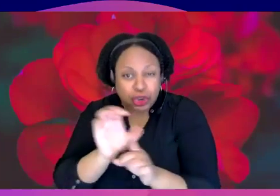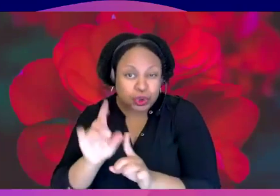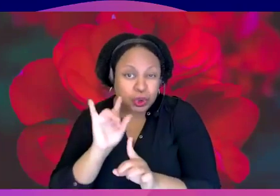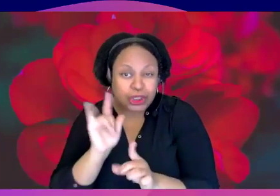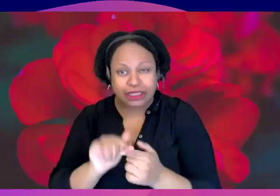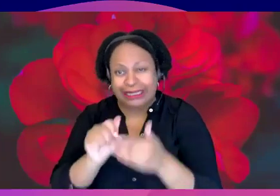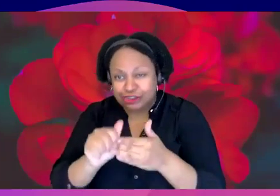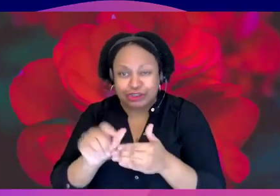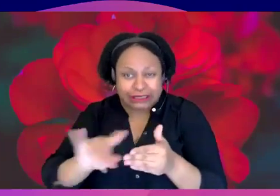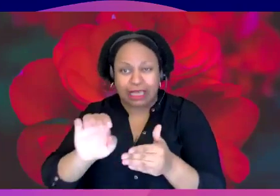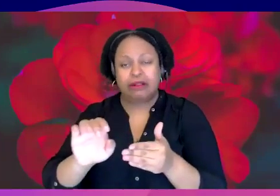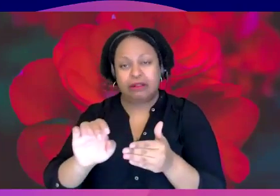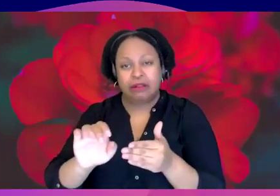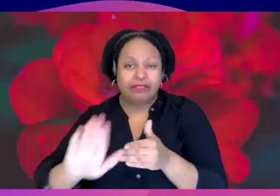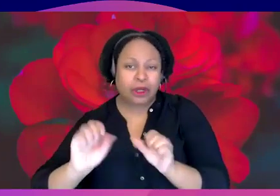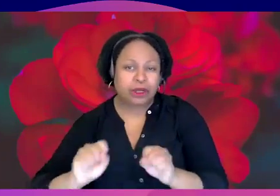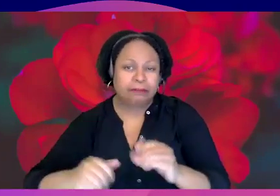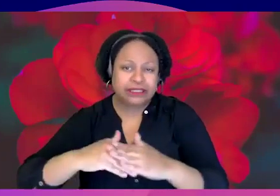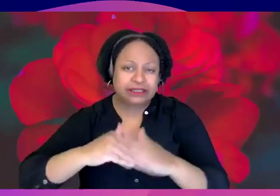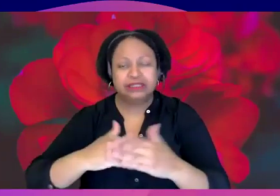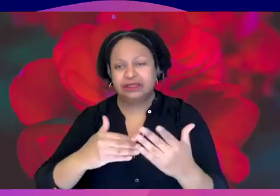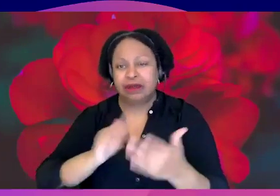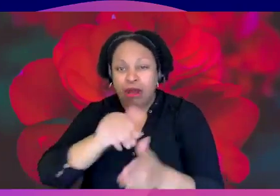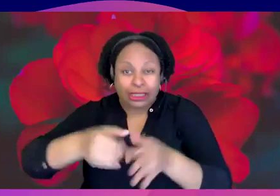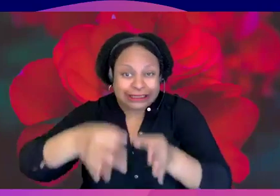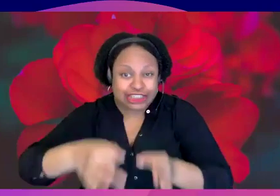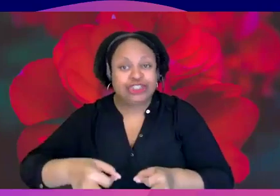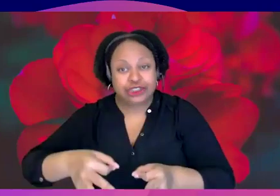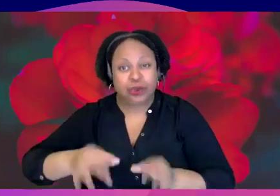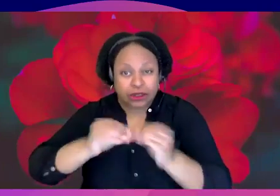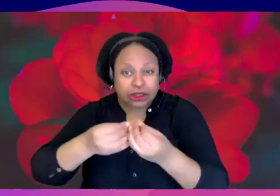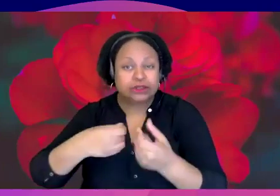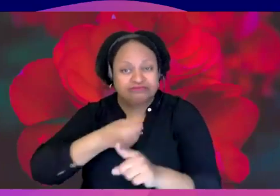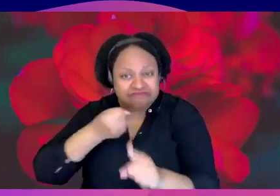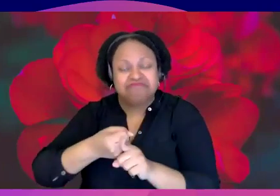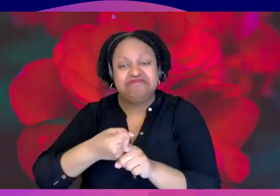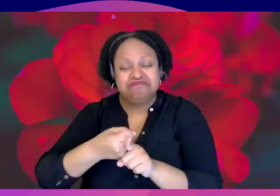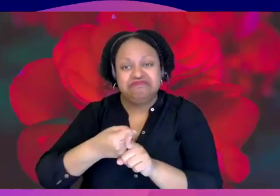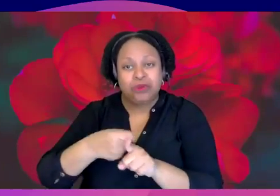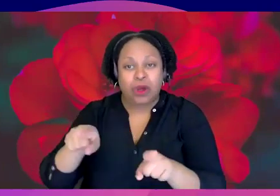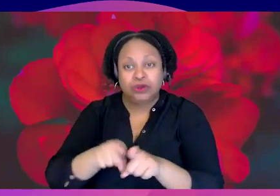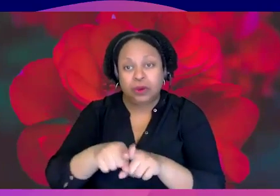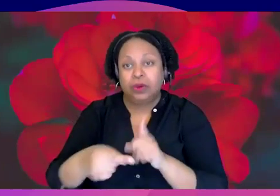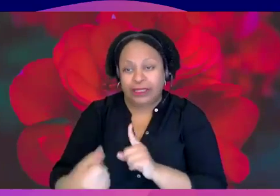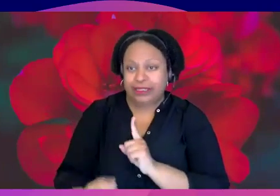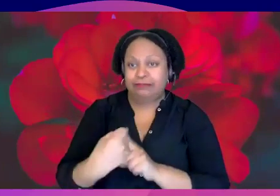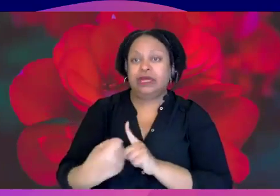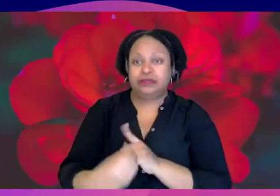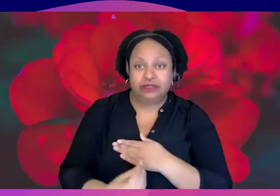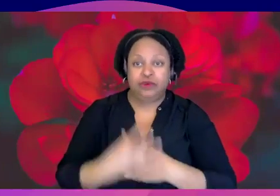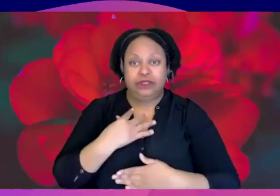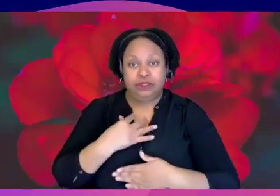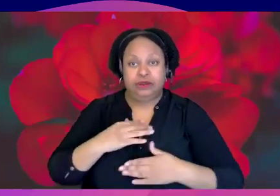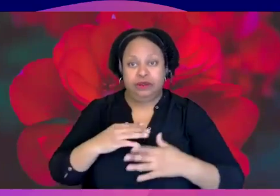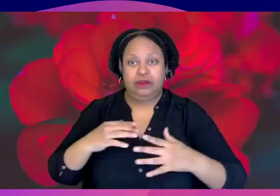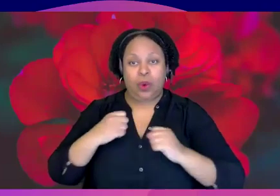culture, leadership styles and capacity, and all the decisions that organizations make that also end up influencing the